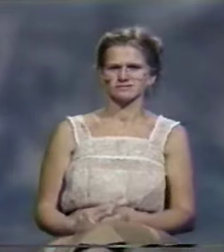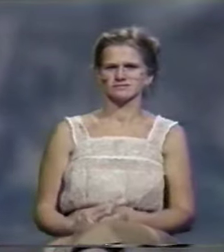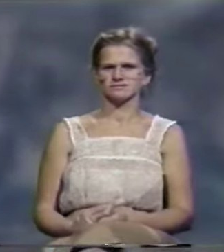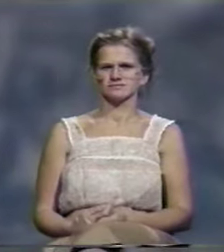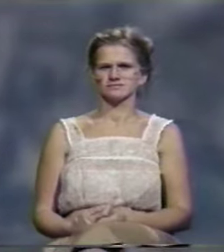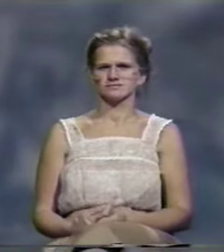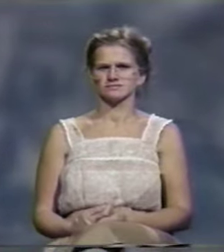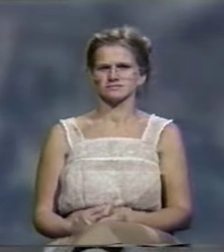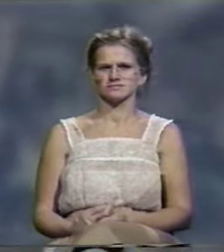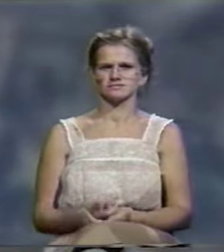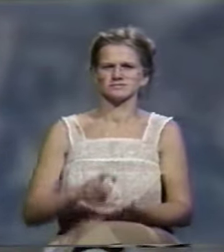To toss and turn.